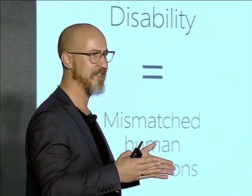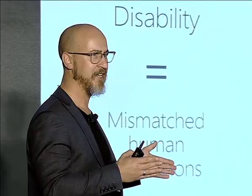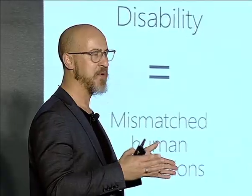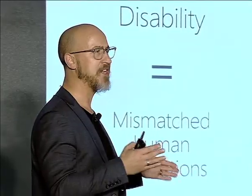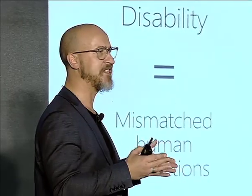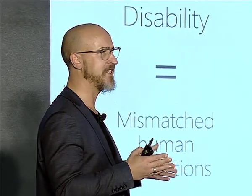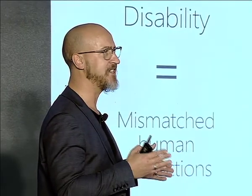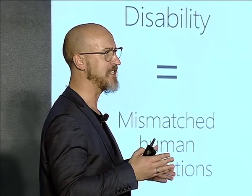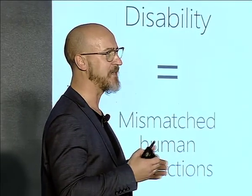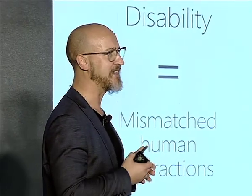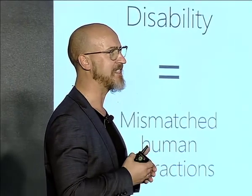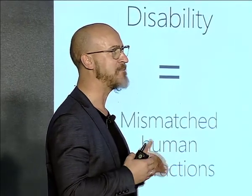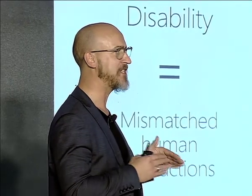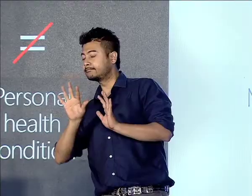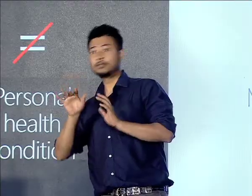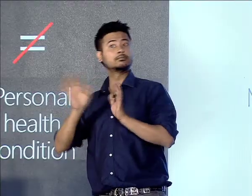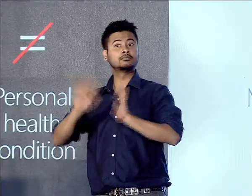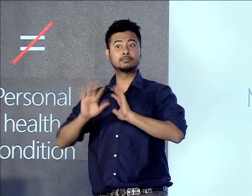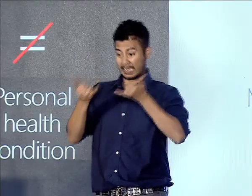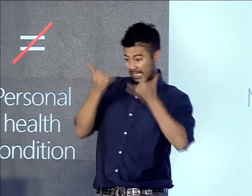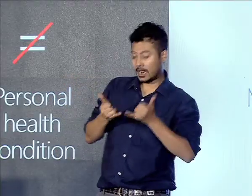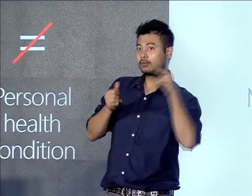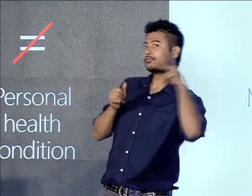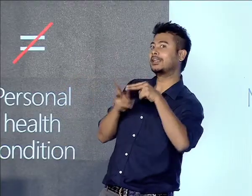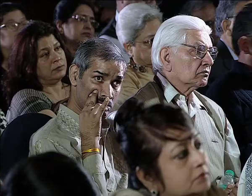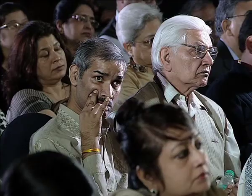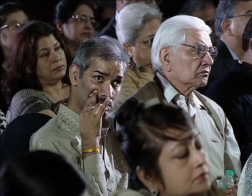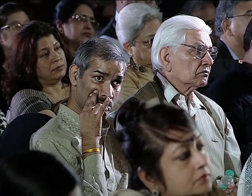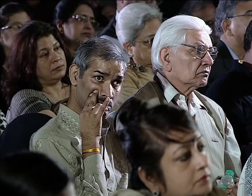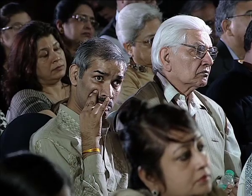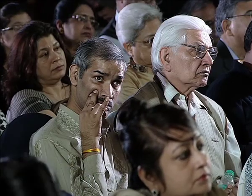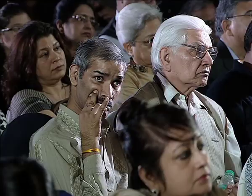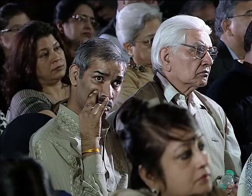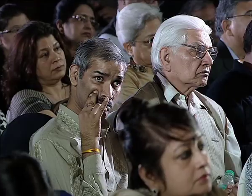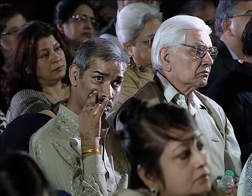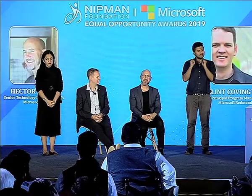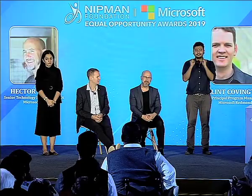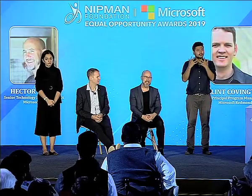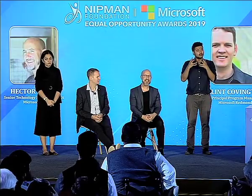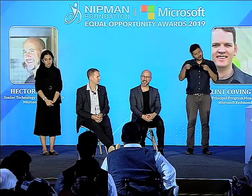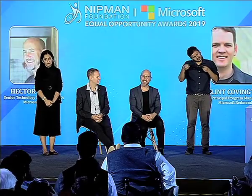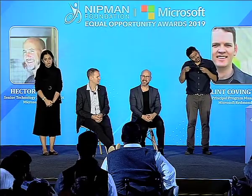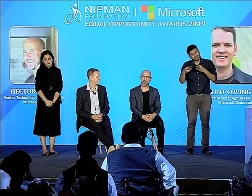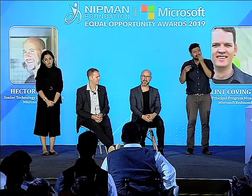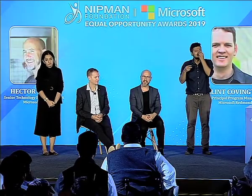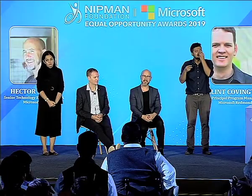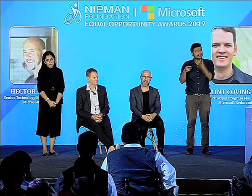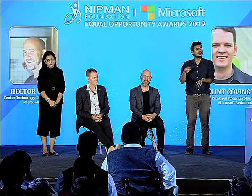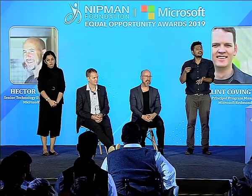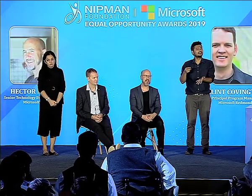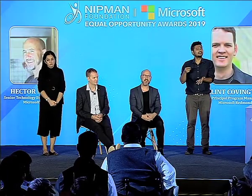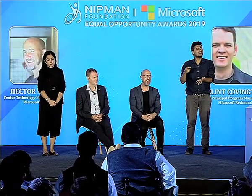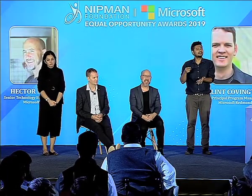for a office, presentation by consider Hector disability as a Minto, mismatch. Senior Technology All of us Evangelist, at the table buy our EMEA, clothing. Microsoft, and